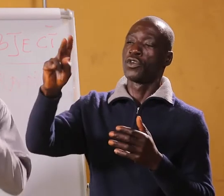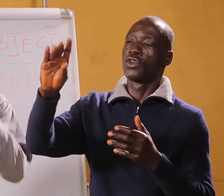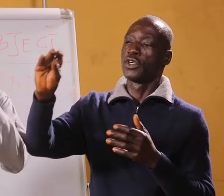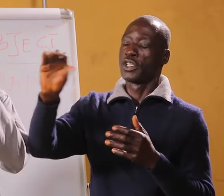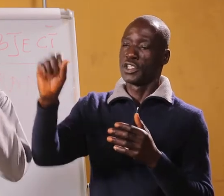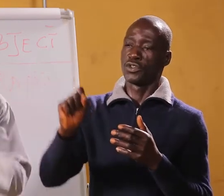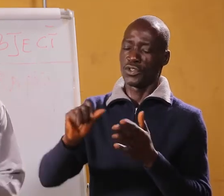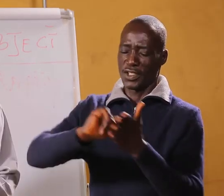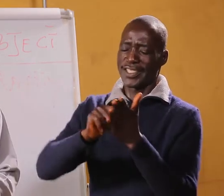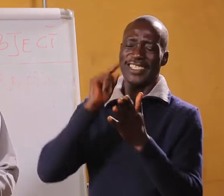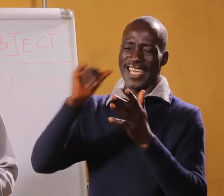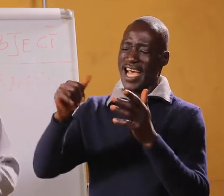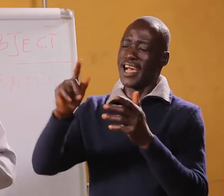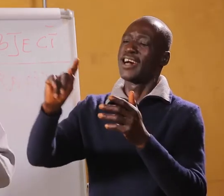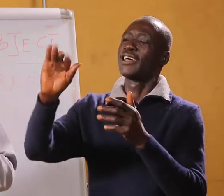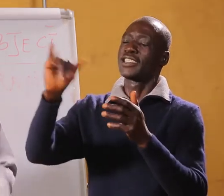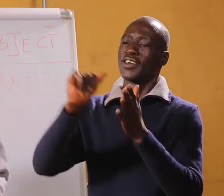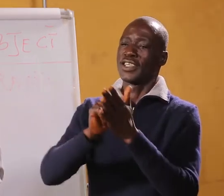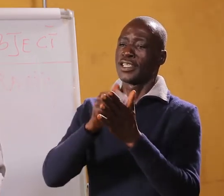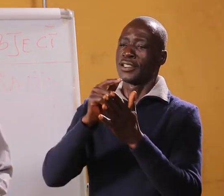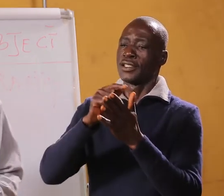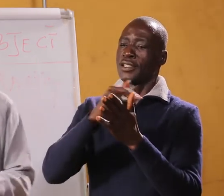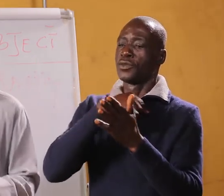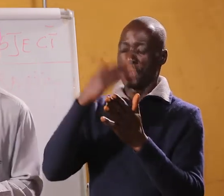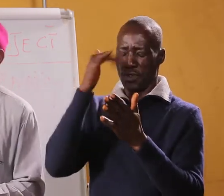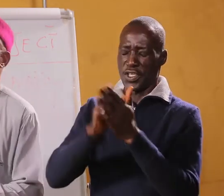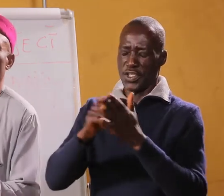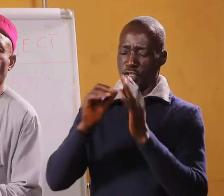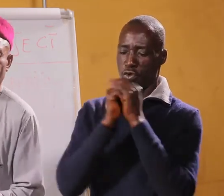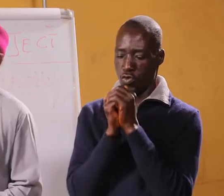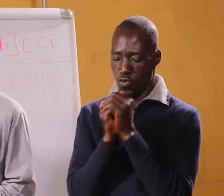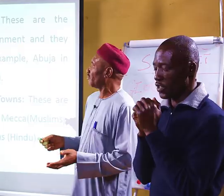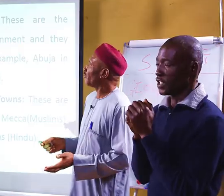are towns that they worship, a place